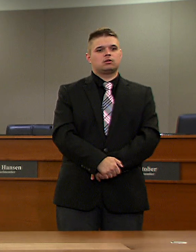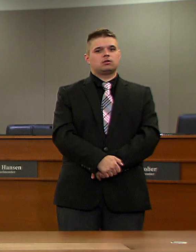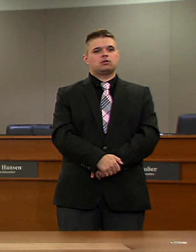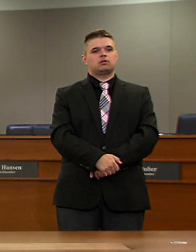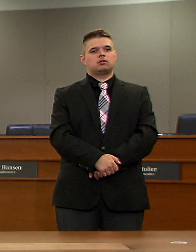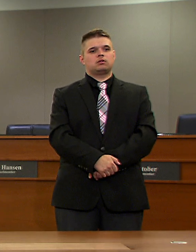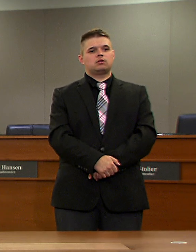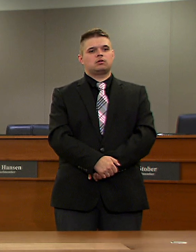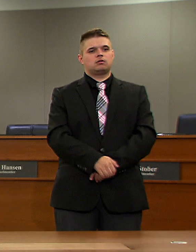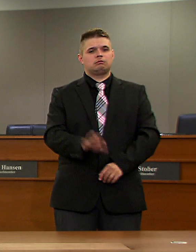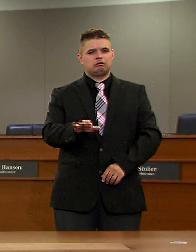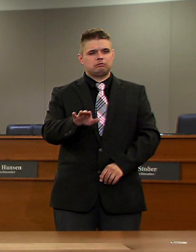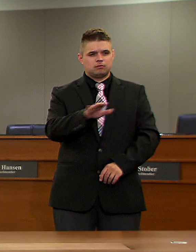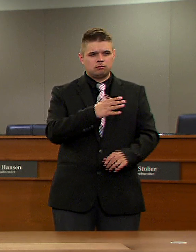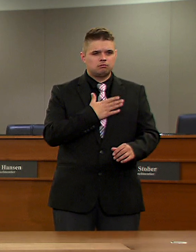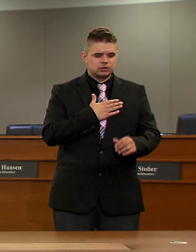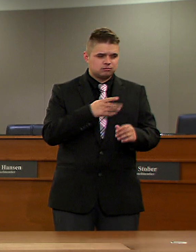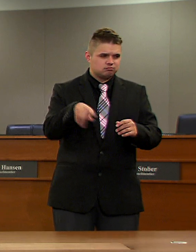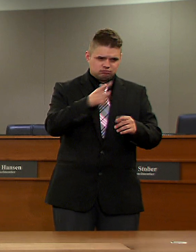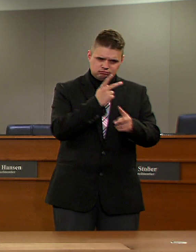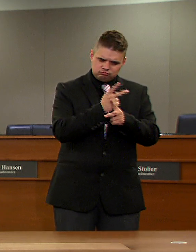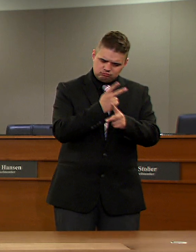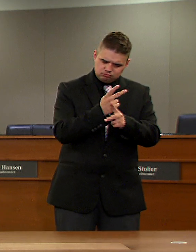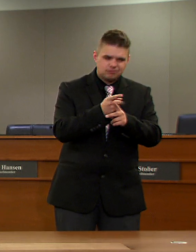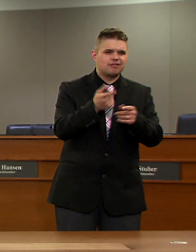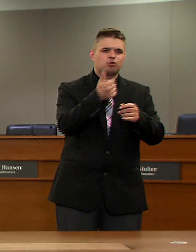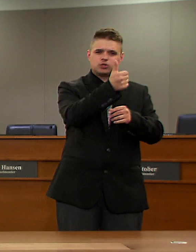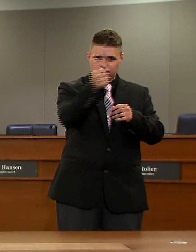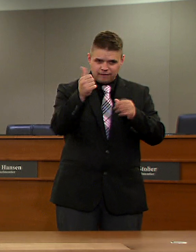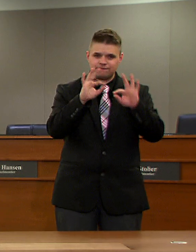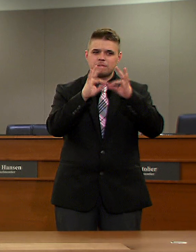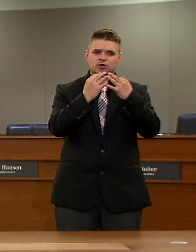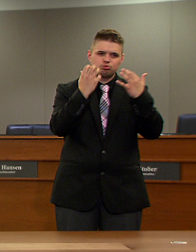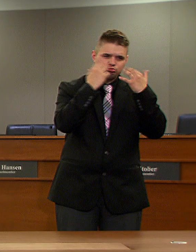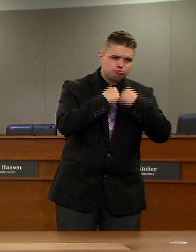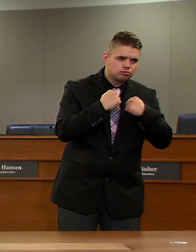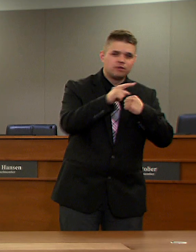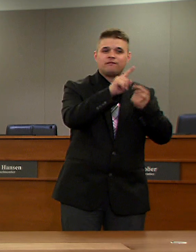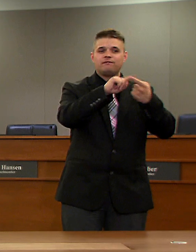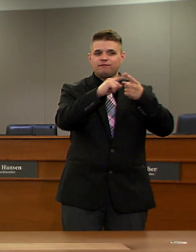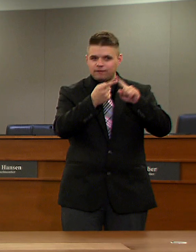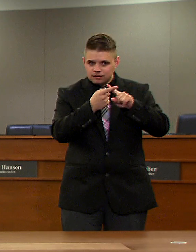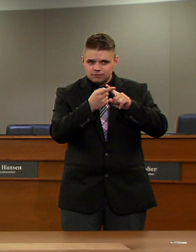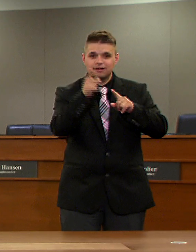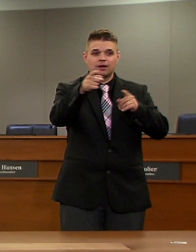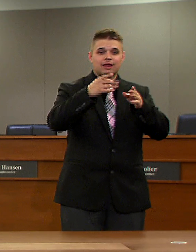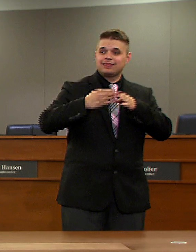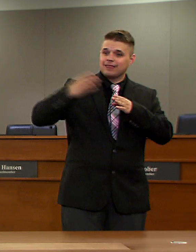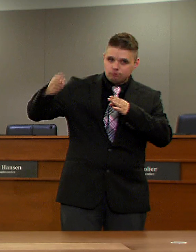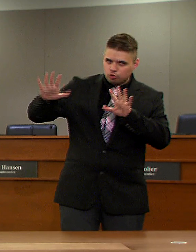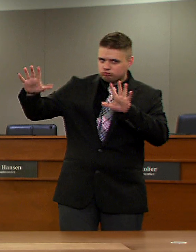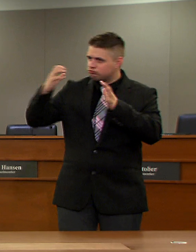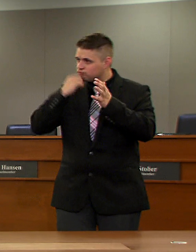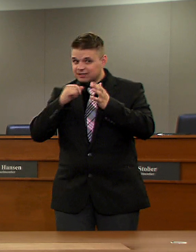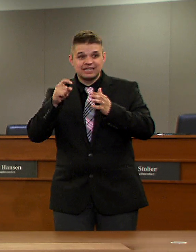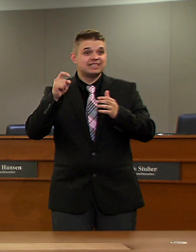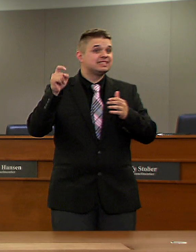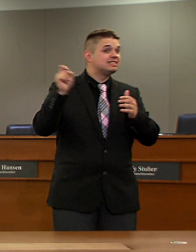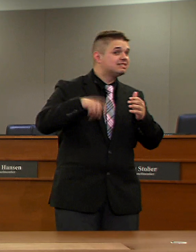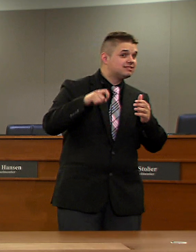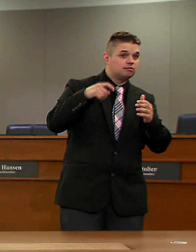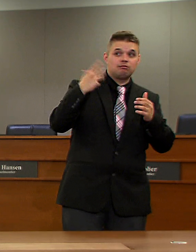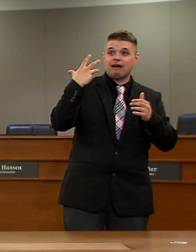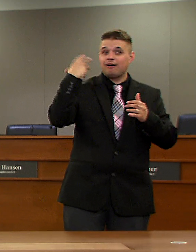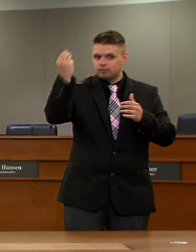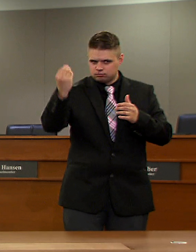Please continue to take care of yourself, your families, your friends, your neighbors, And if you must go outside of your home, please